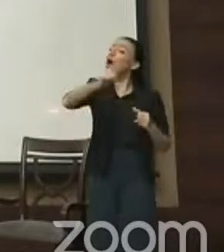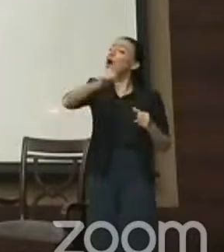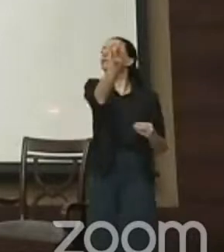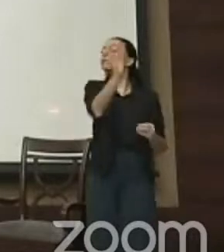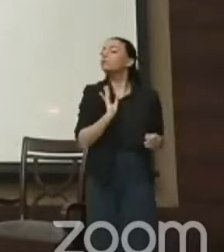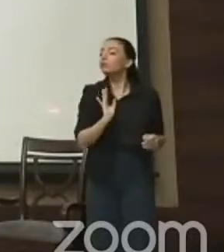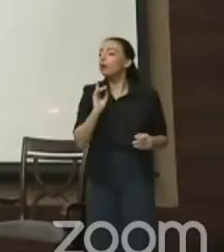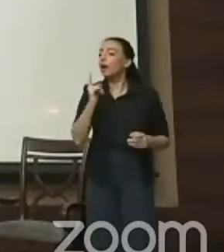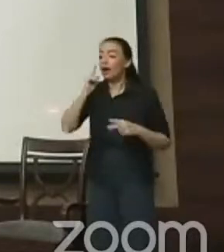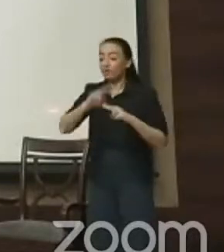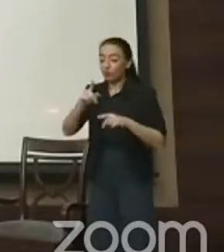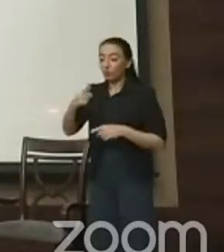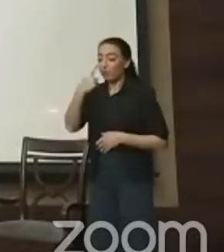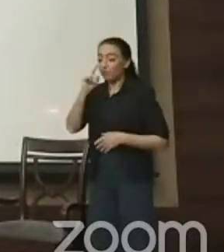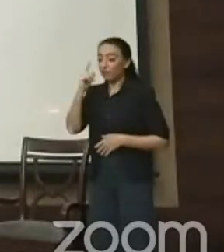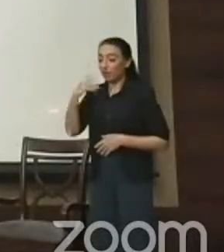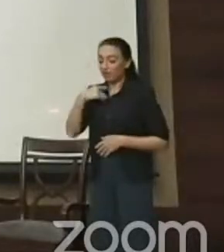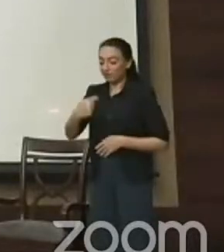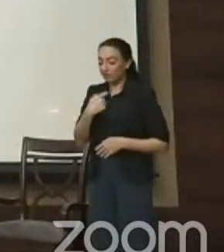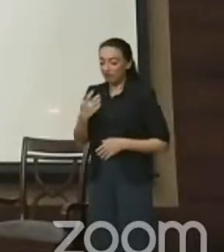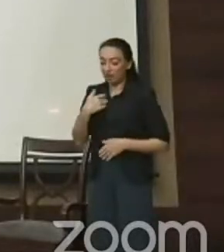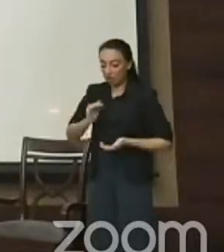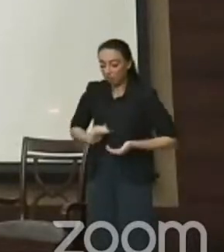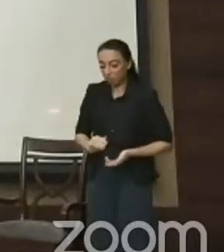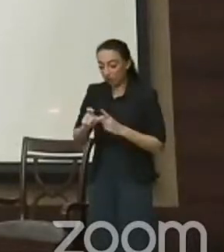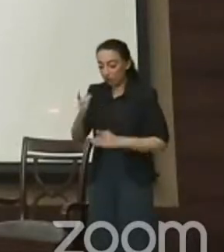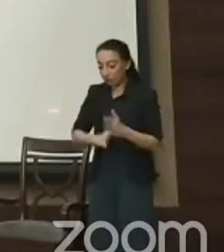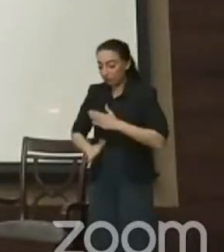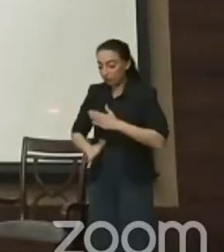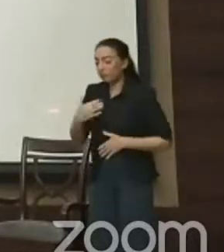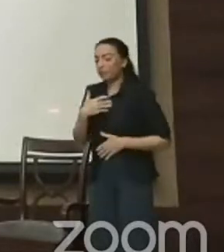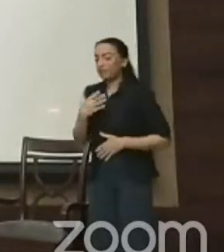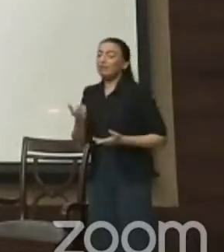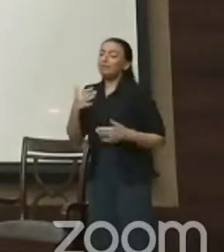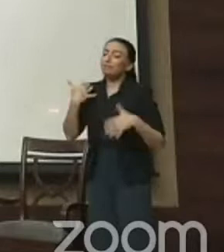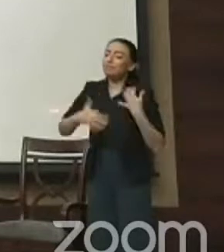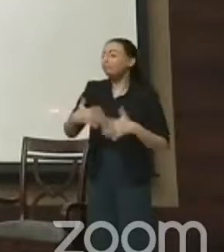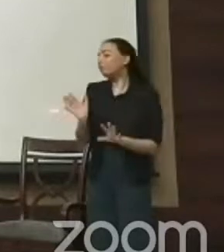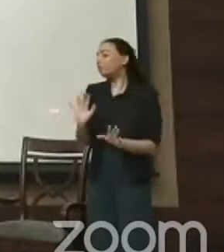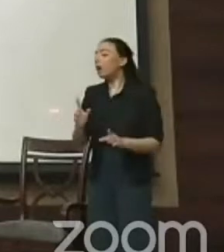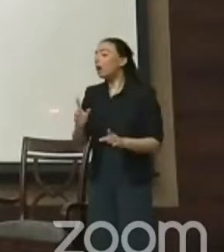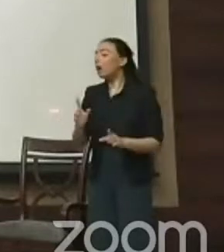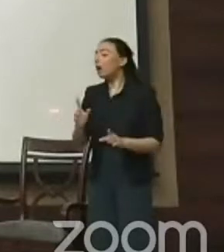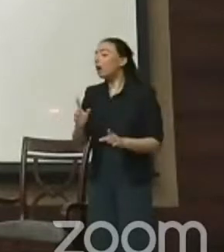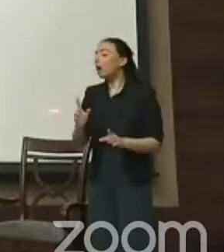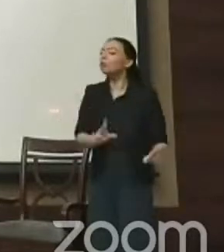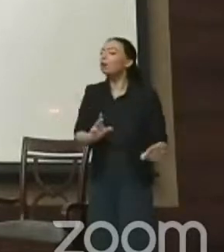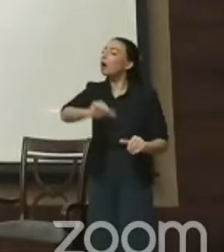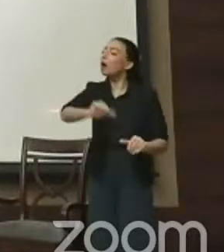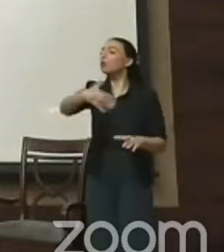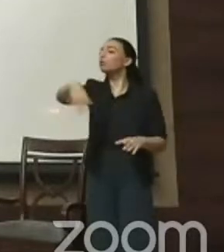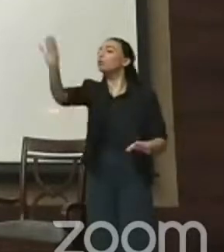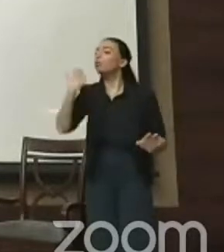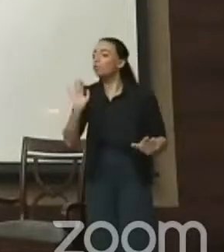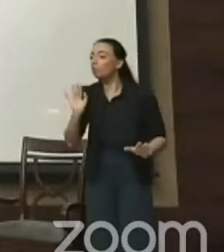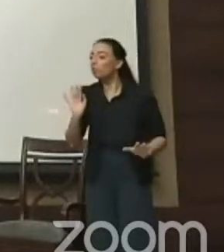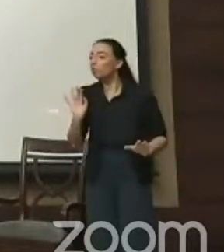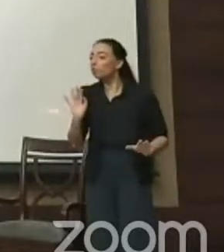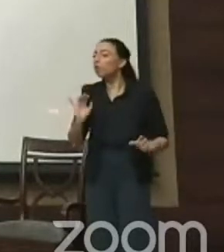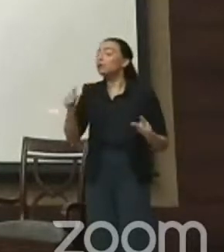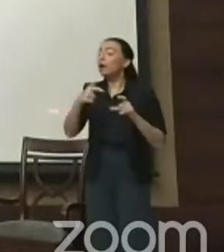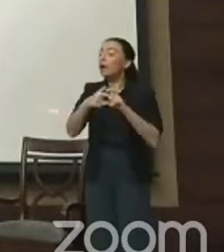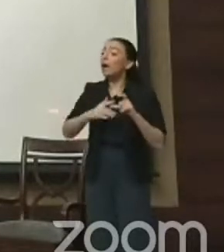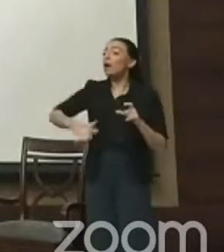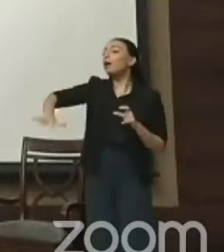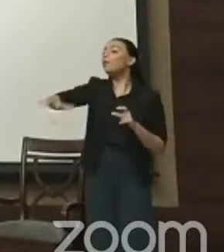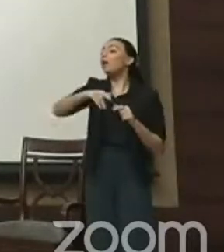give him all the rights he needs as a human. So when such a kind of environment is given